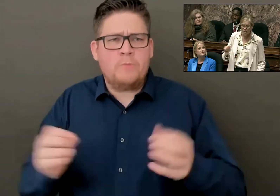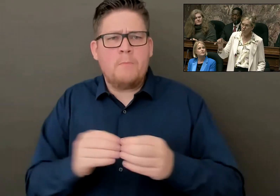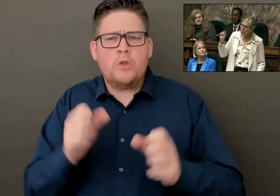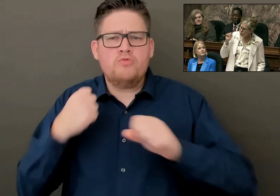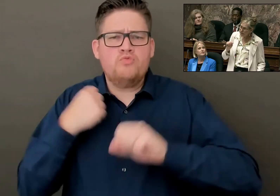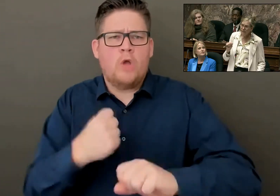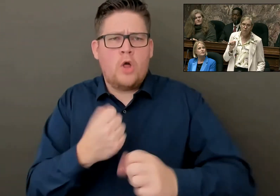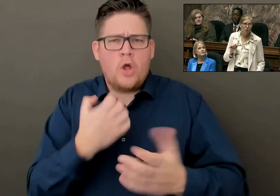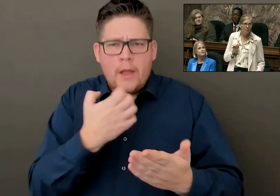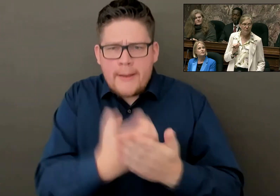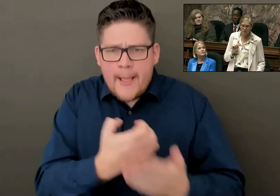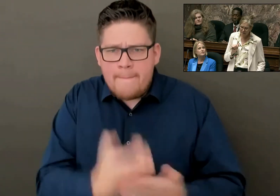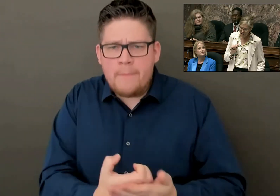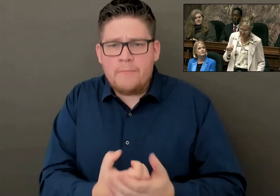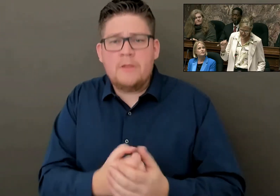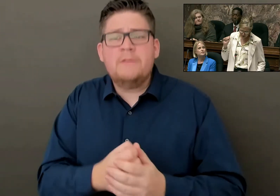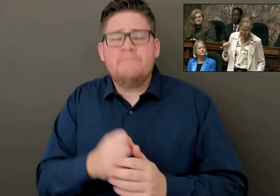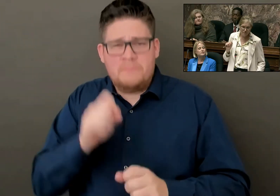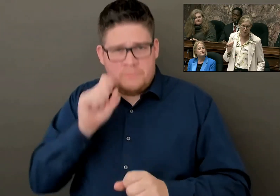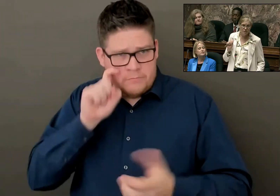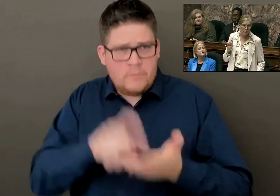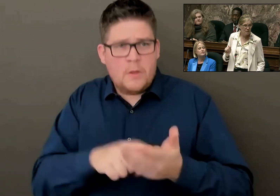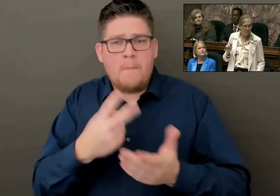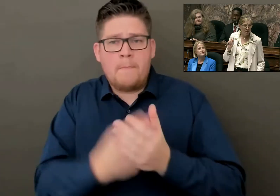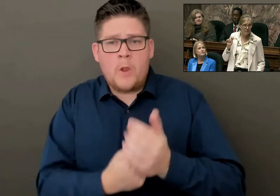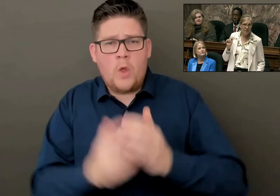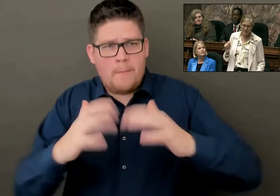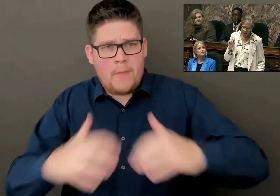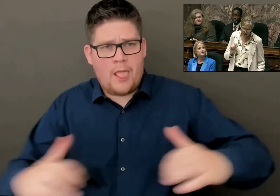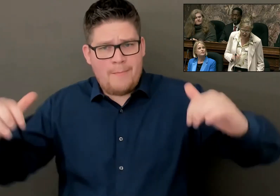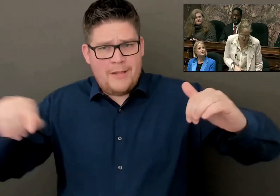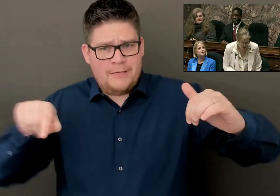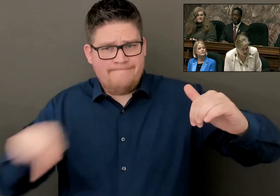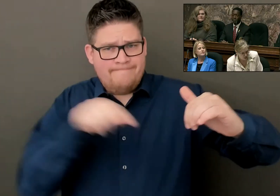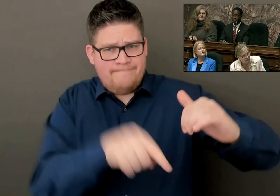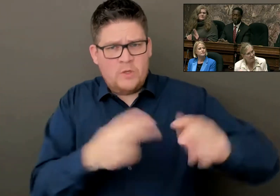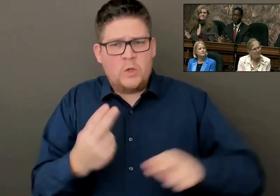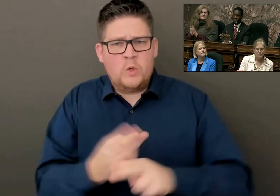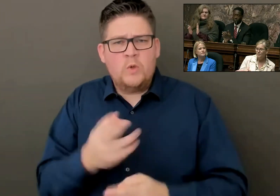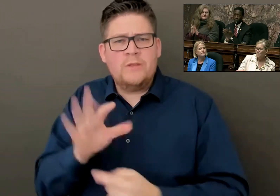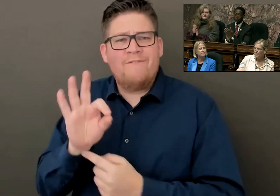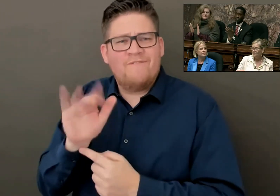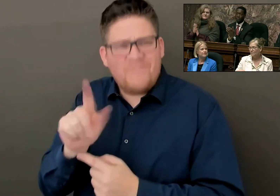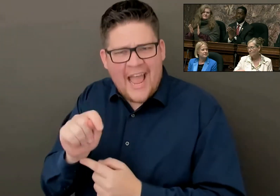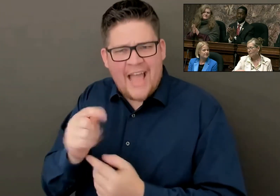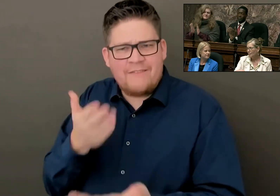and figures and really work with our businesses to respond to this challenge.